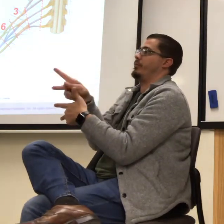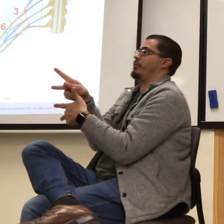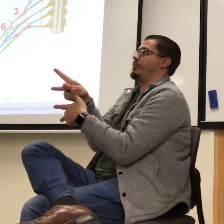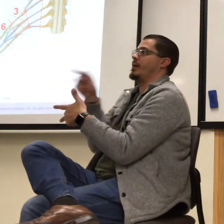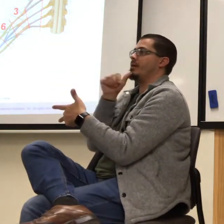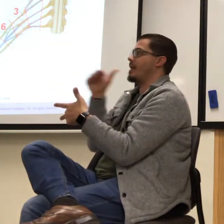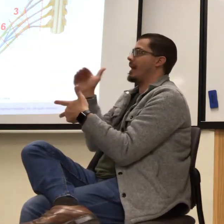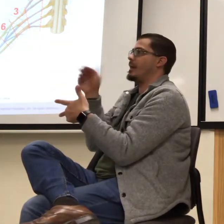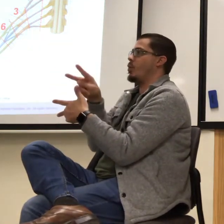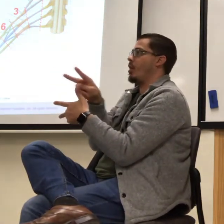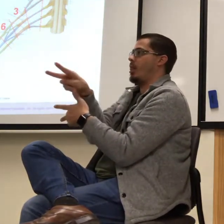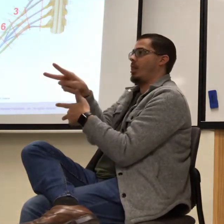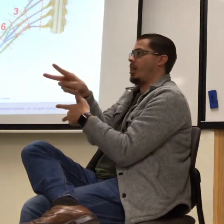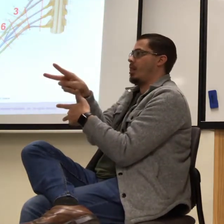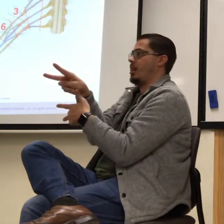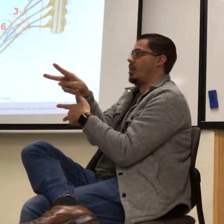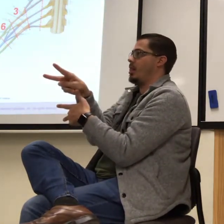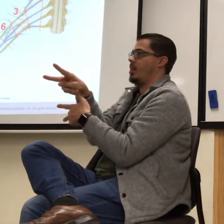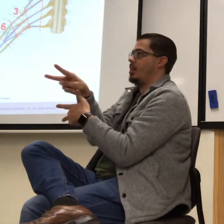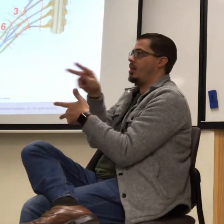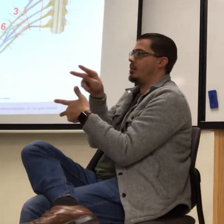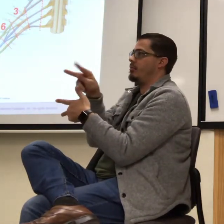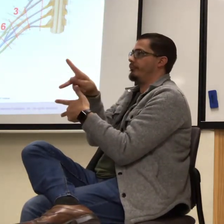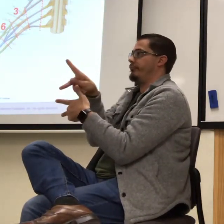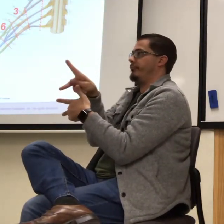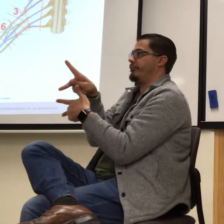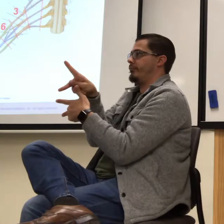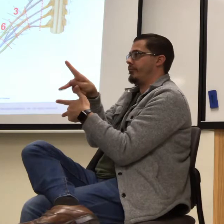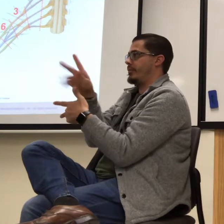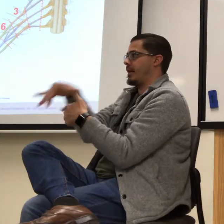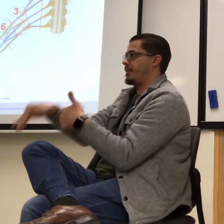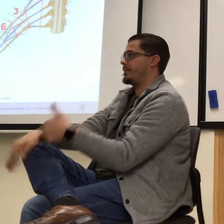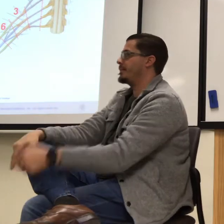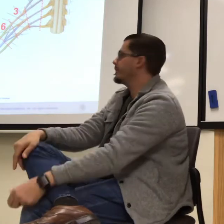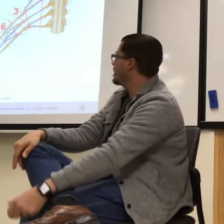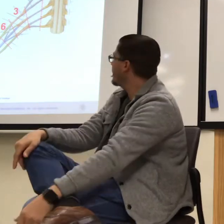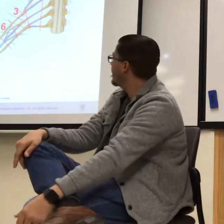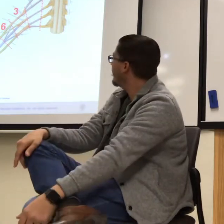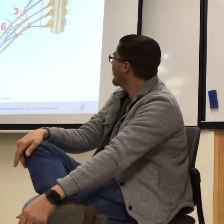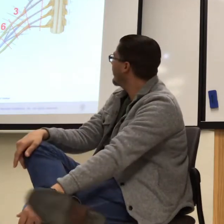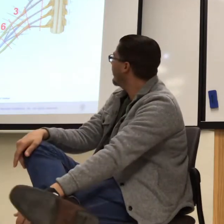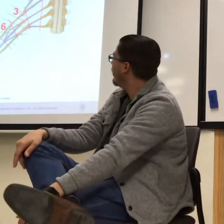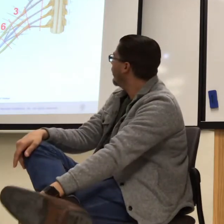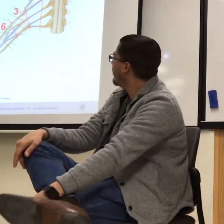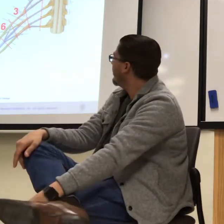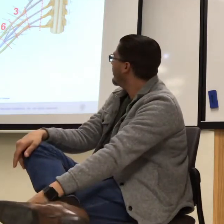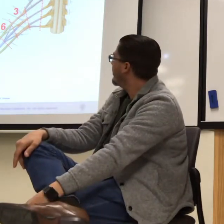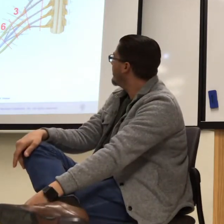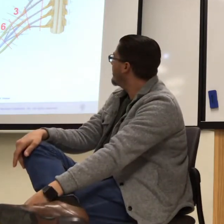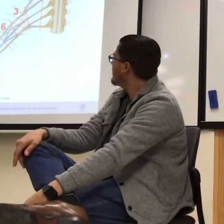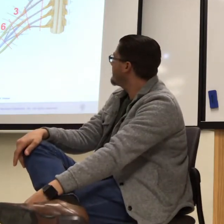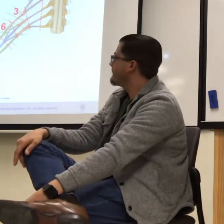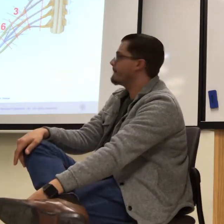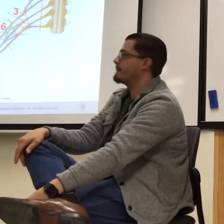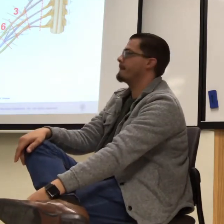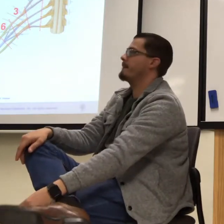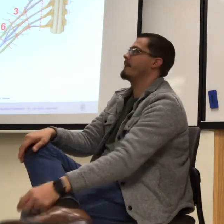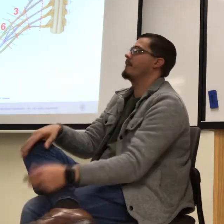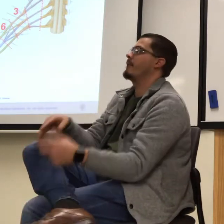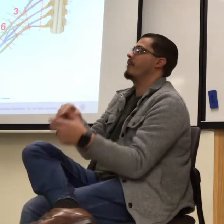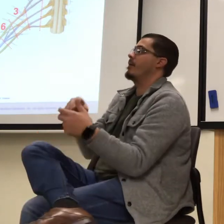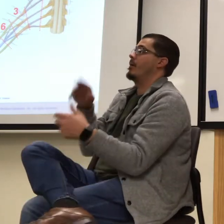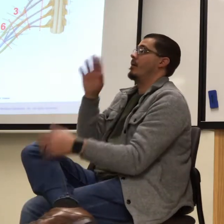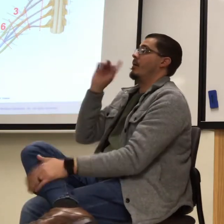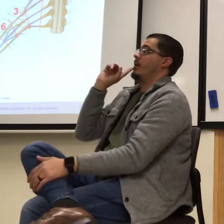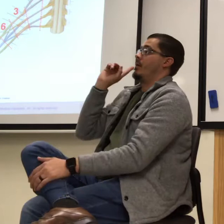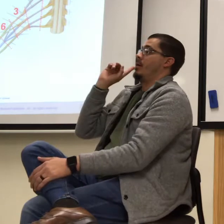posterior, little P for posterior, and A for anterior. Again, they call this